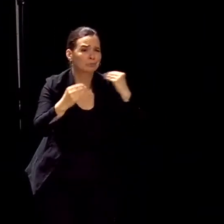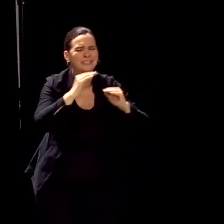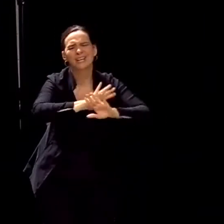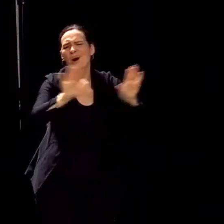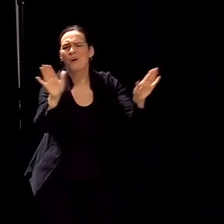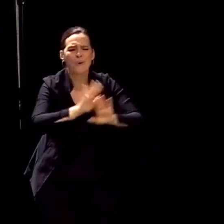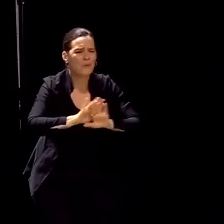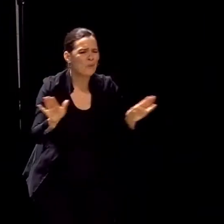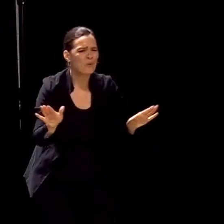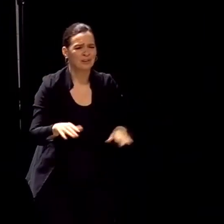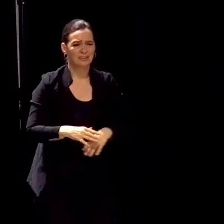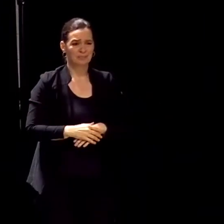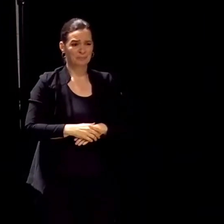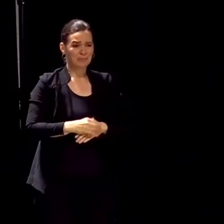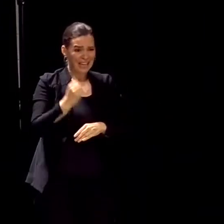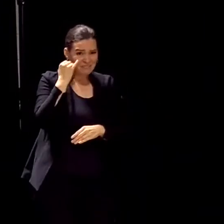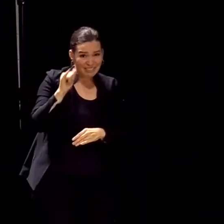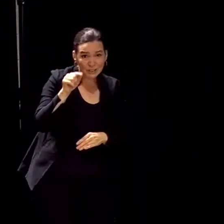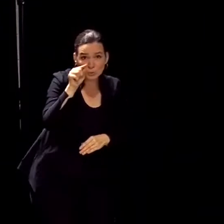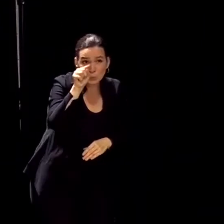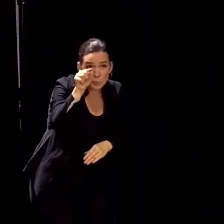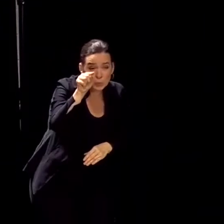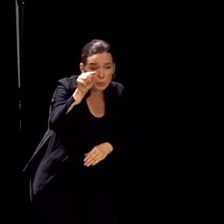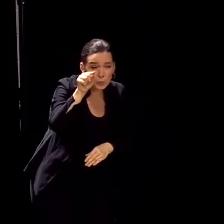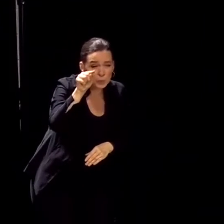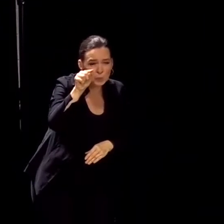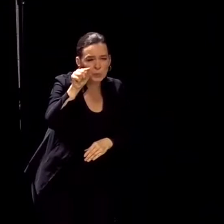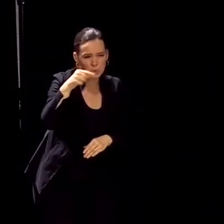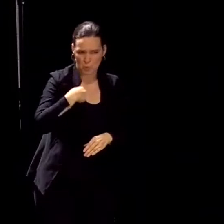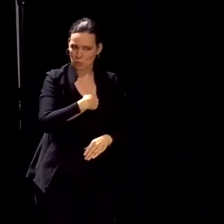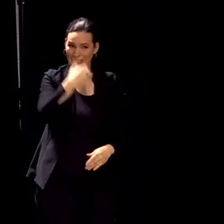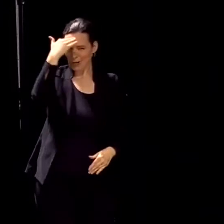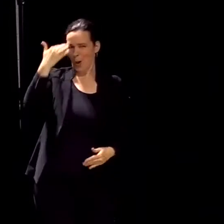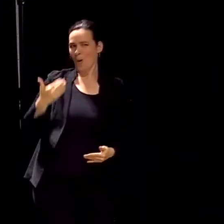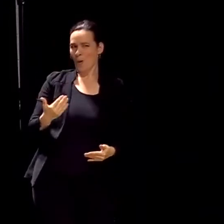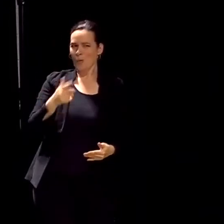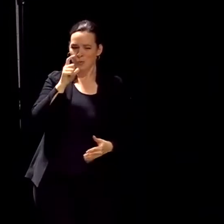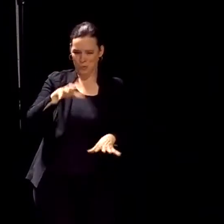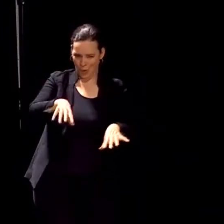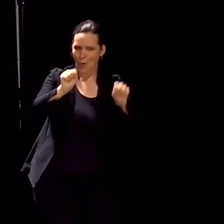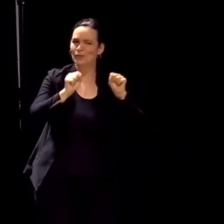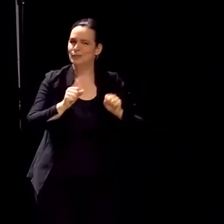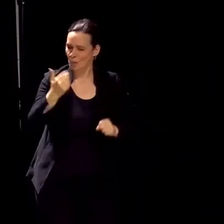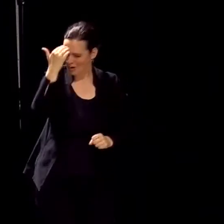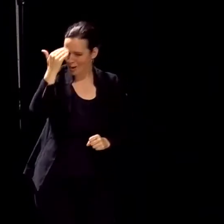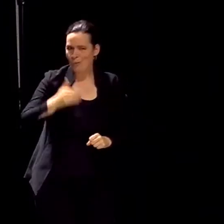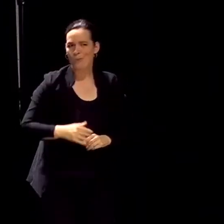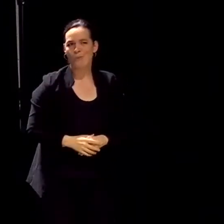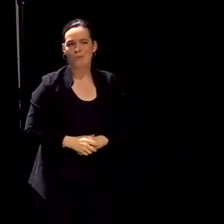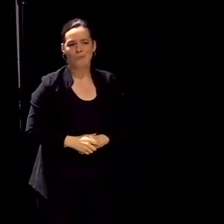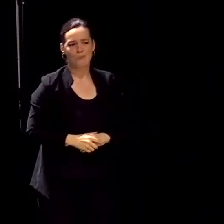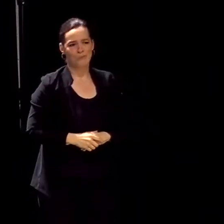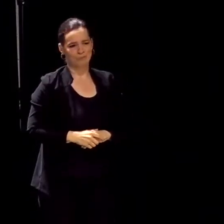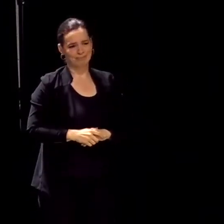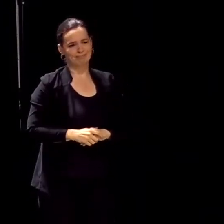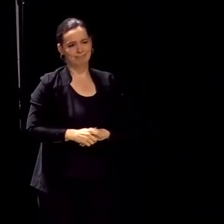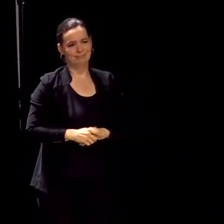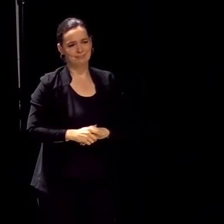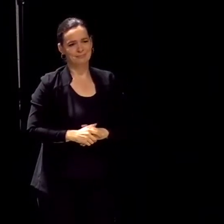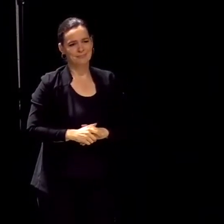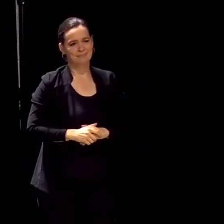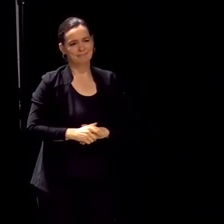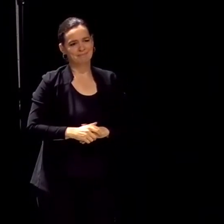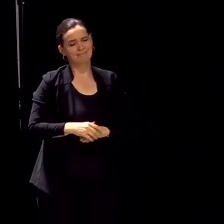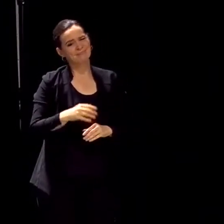There's things that we hear about and we'll enforce based off of that. We don't, and again, this is painful for me